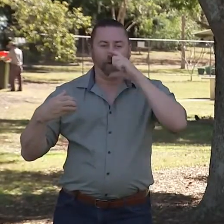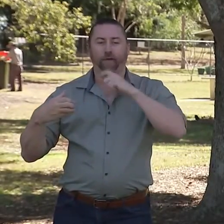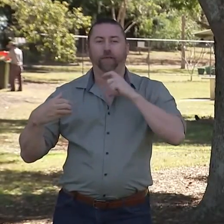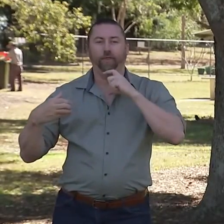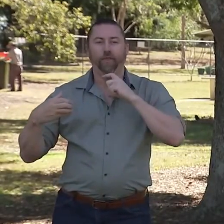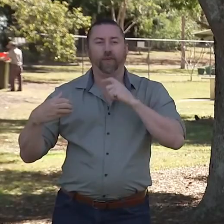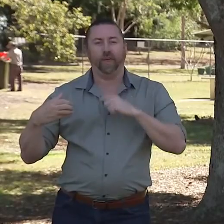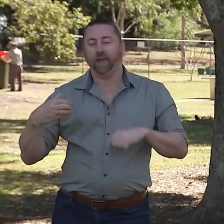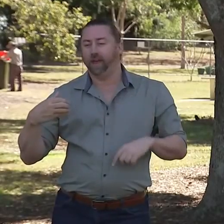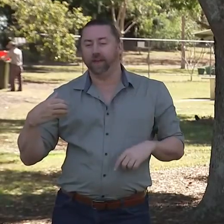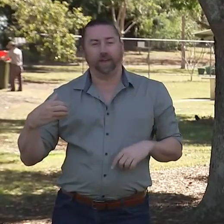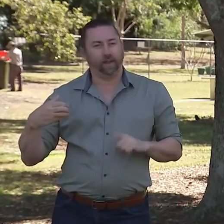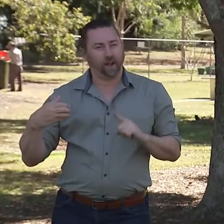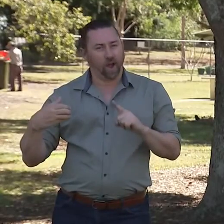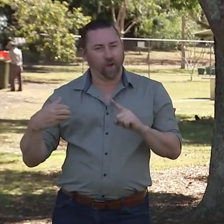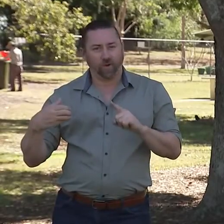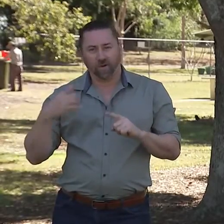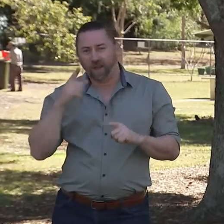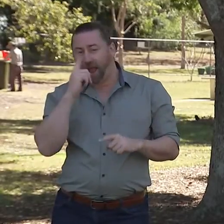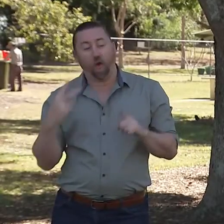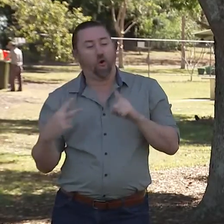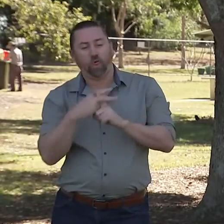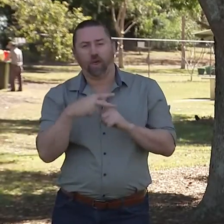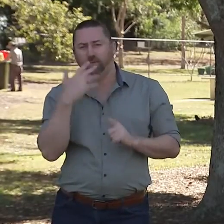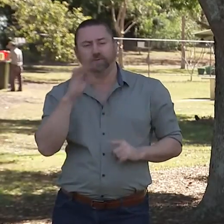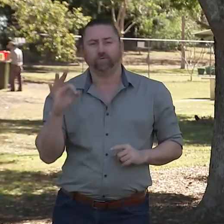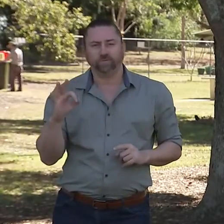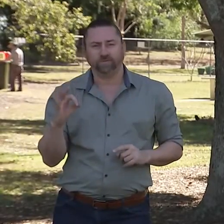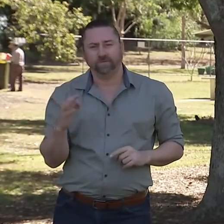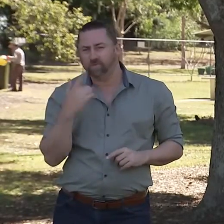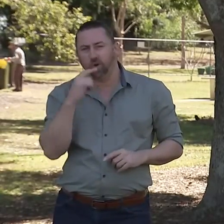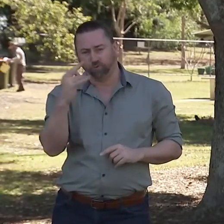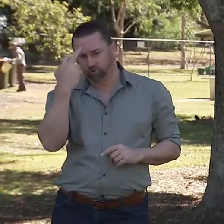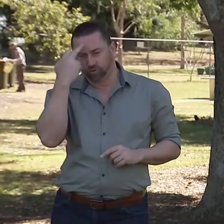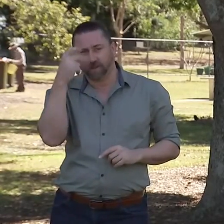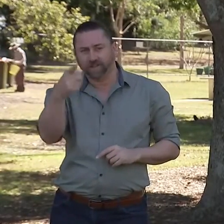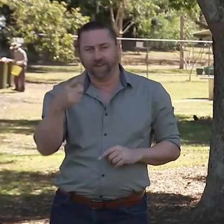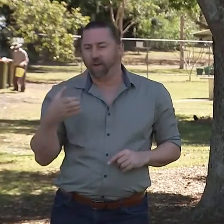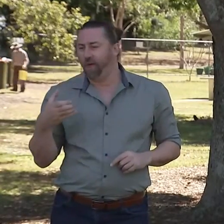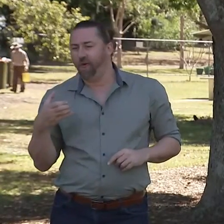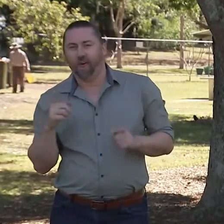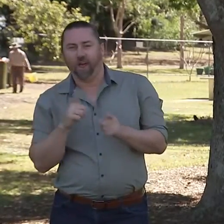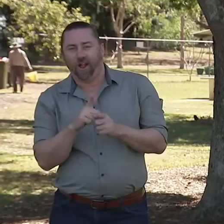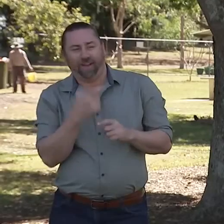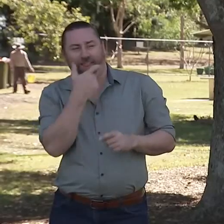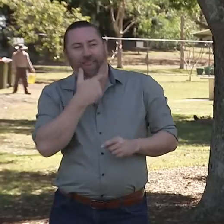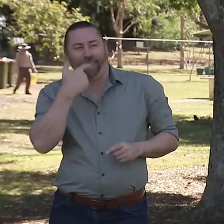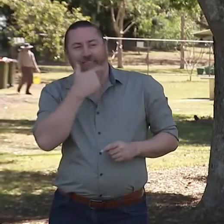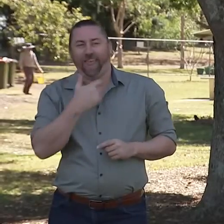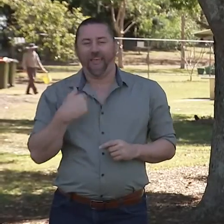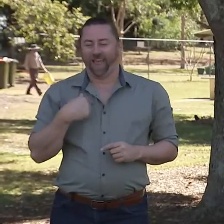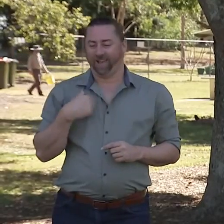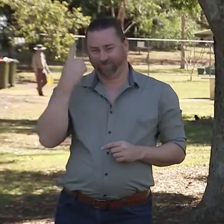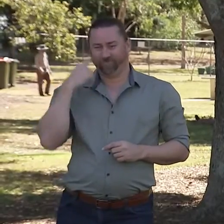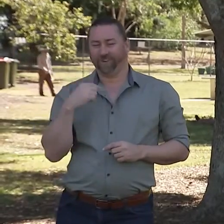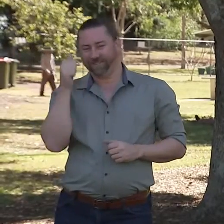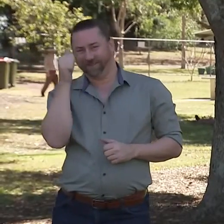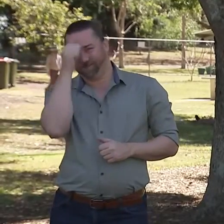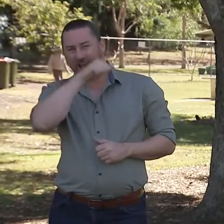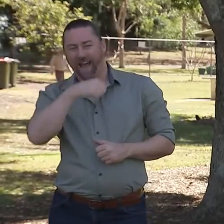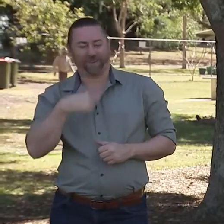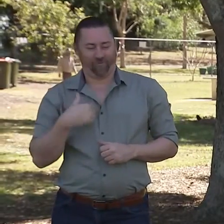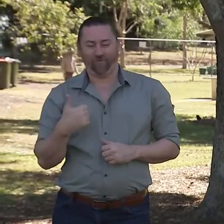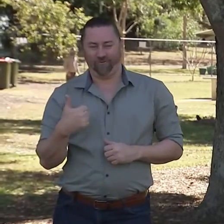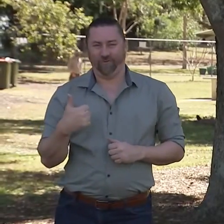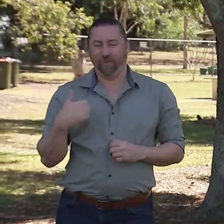mask only when you're drinking. And we've got to do this to keep everyone safe. So I'm making it very clear that these are the conditions that have been put on